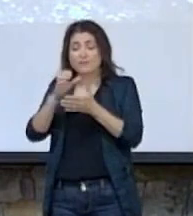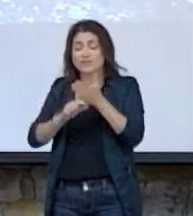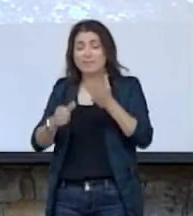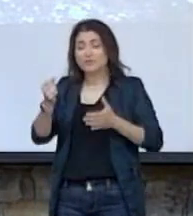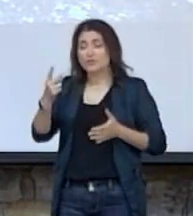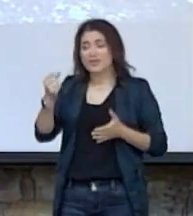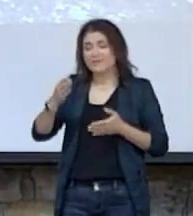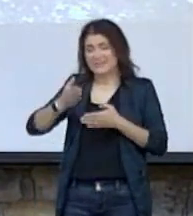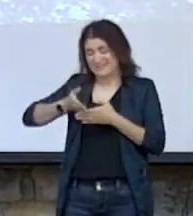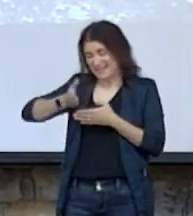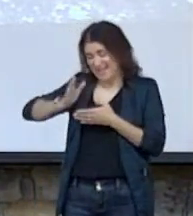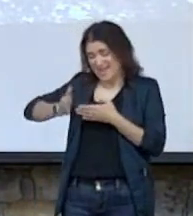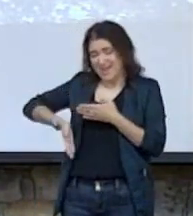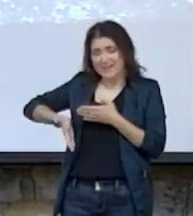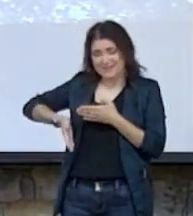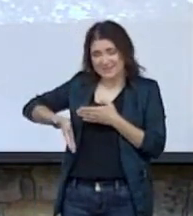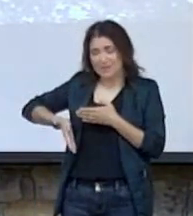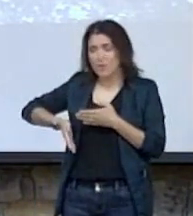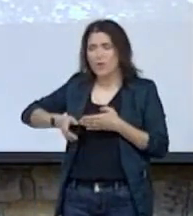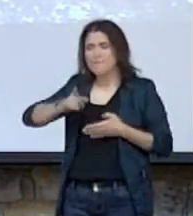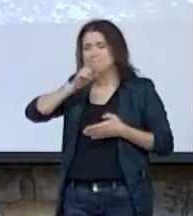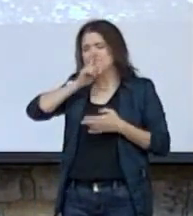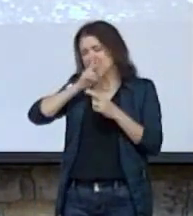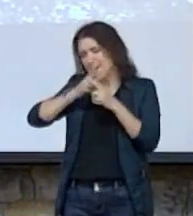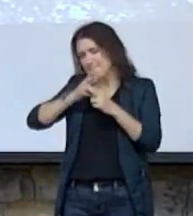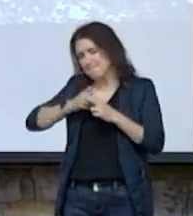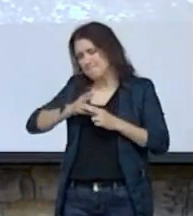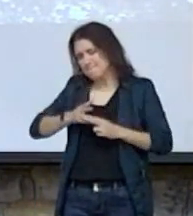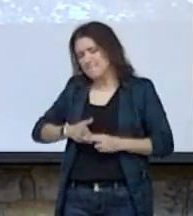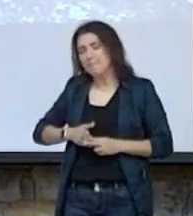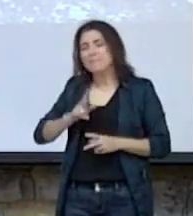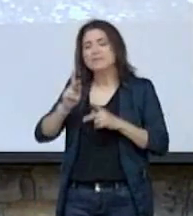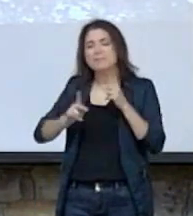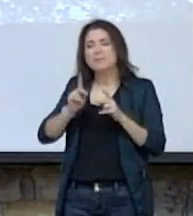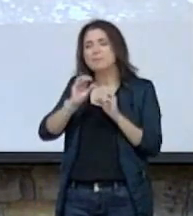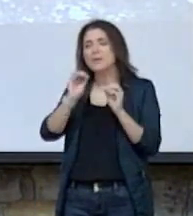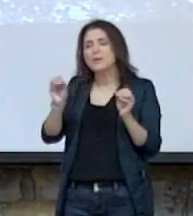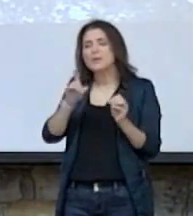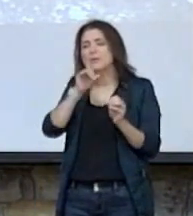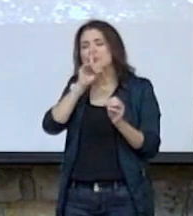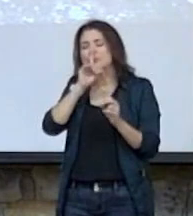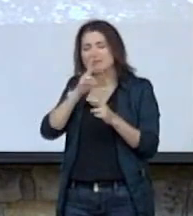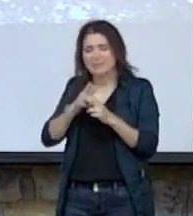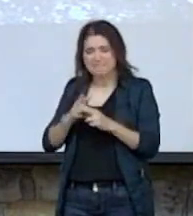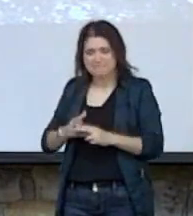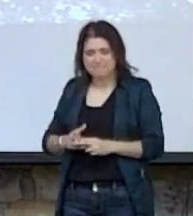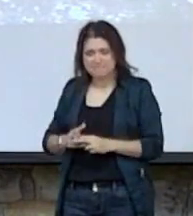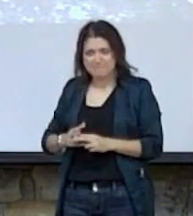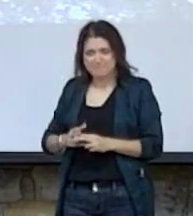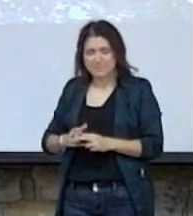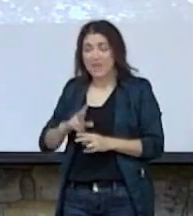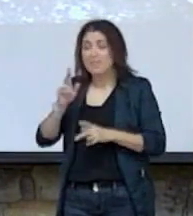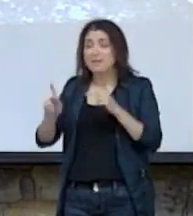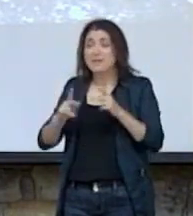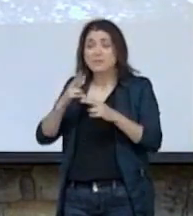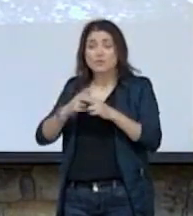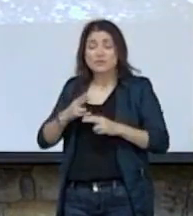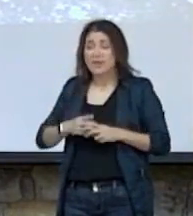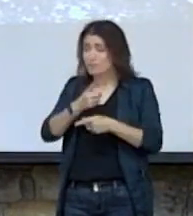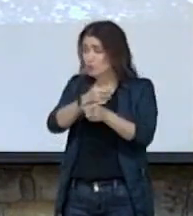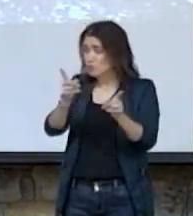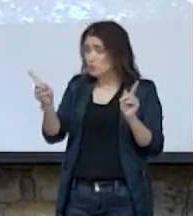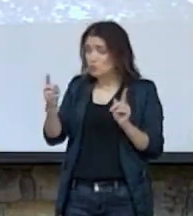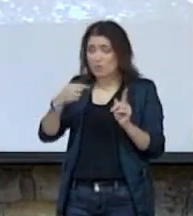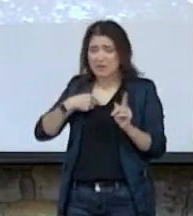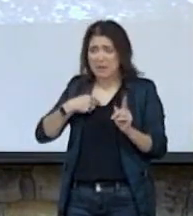end, where he goes into not the named individuals, but all the unnamed. The people whose names you and I will never